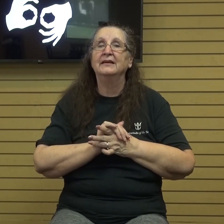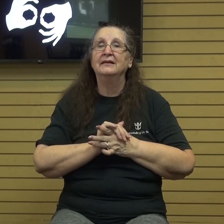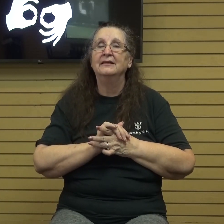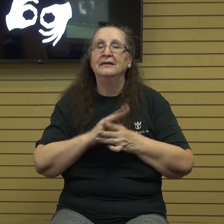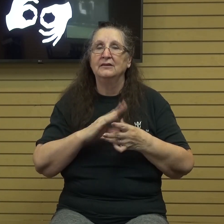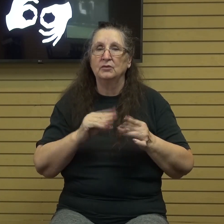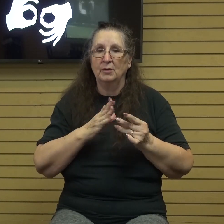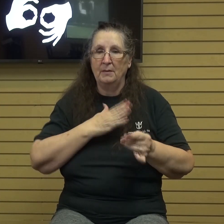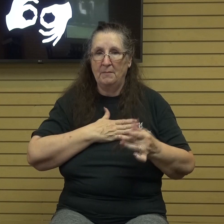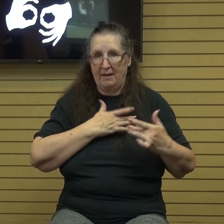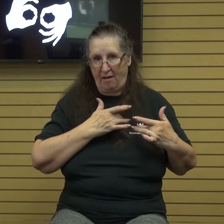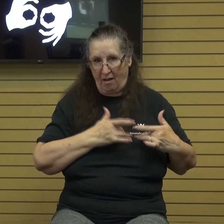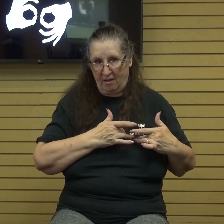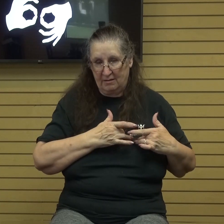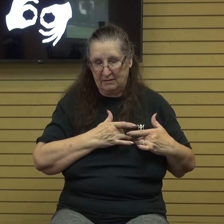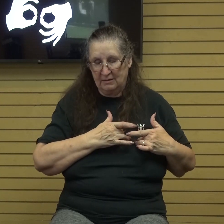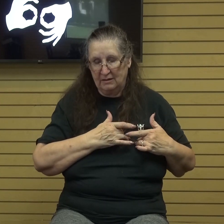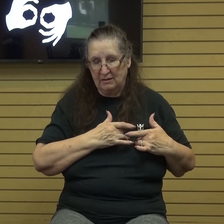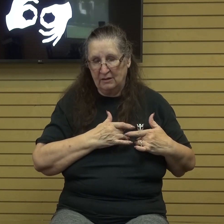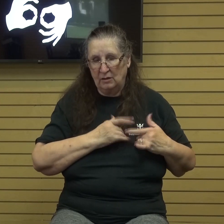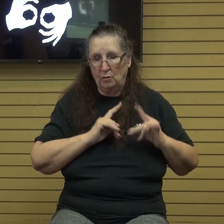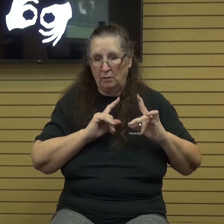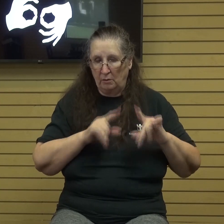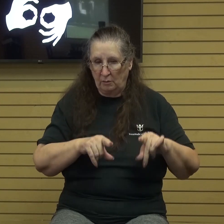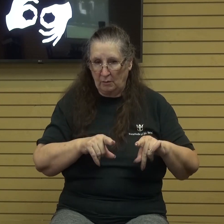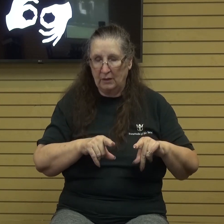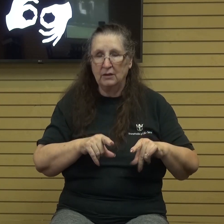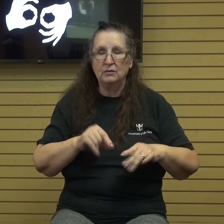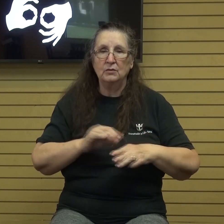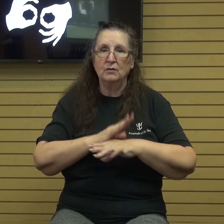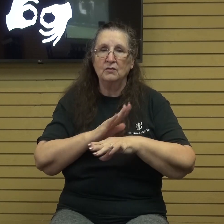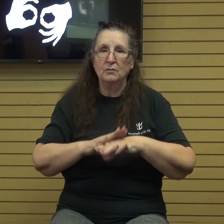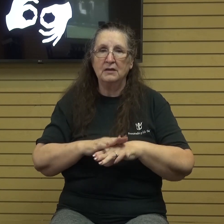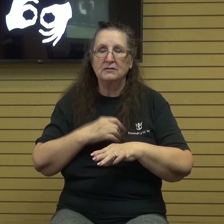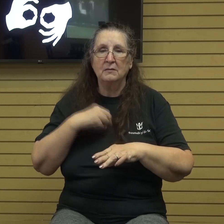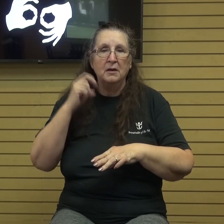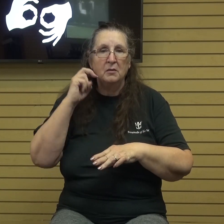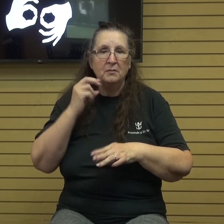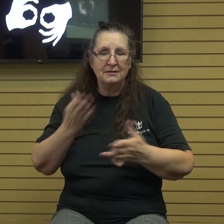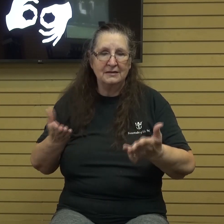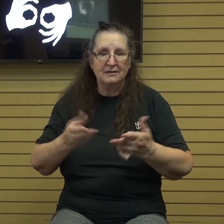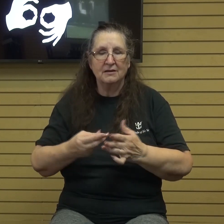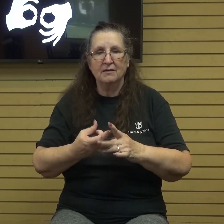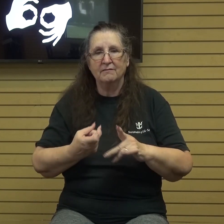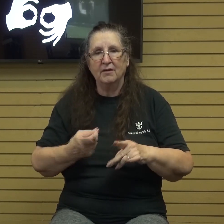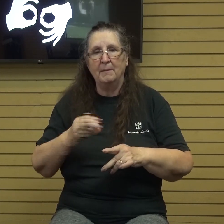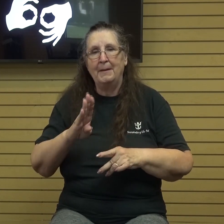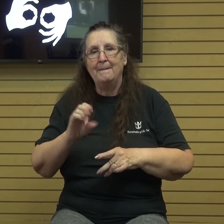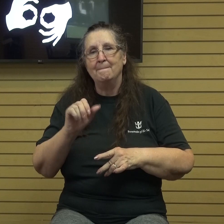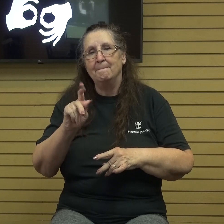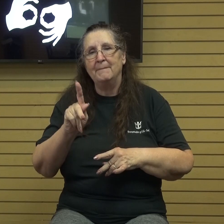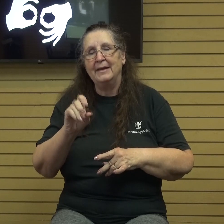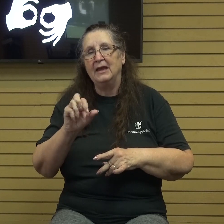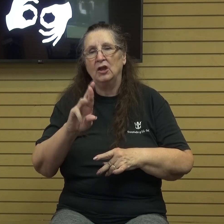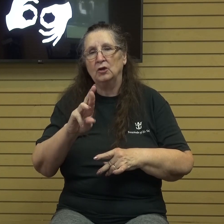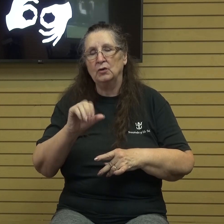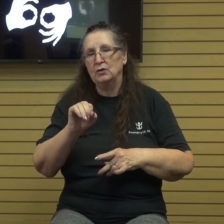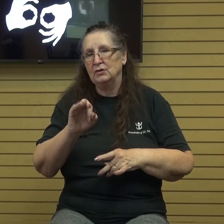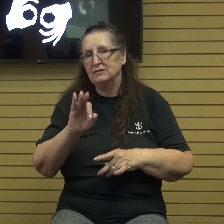story of my heart. And we were going to the beach. My niece was out from Bakersfield and she wanted to go to the beach. And I checked the